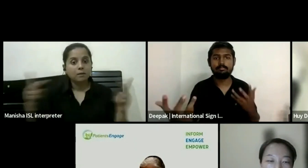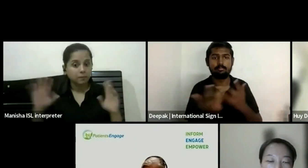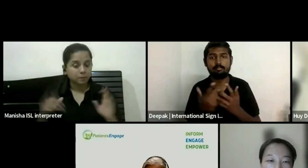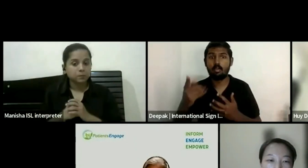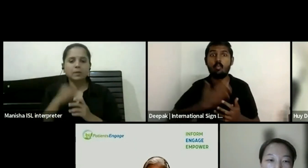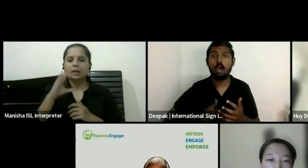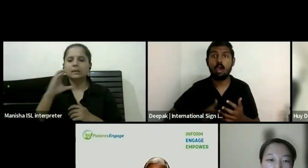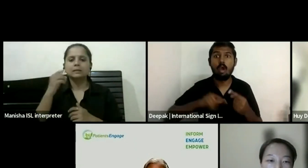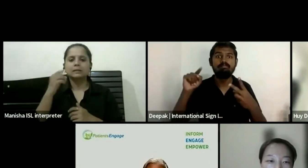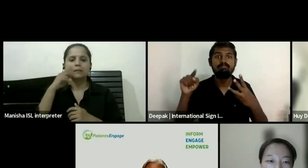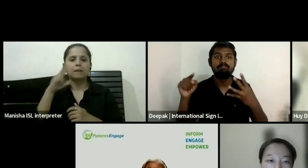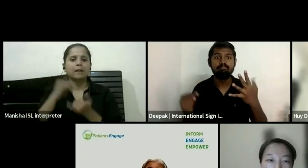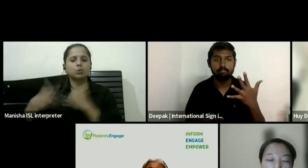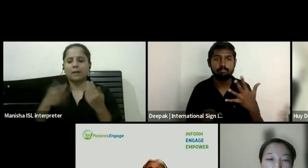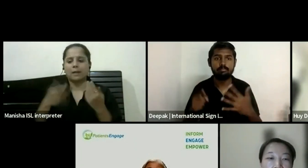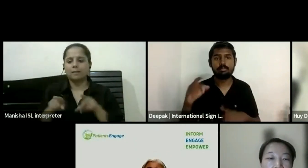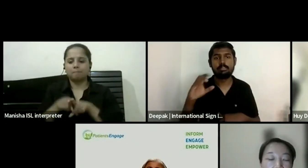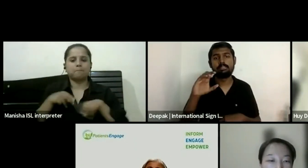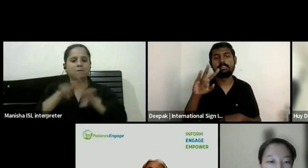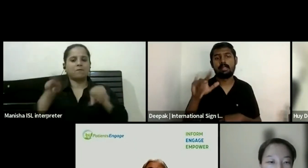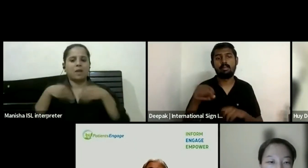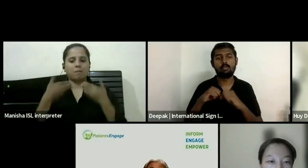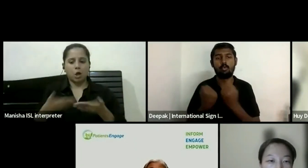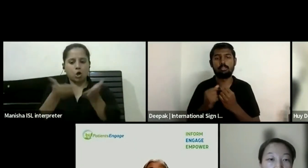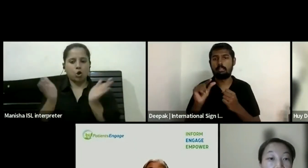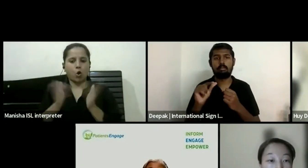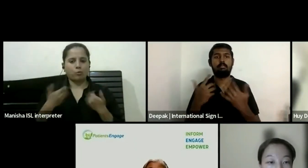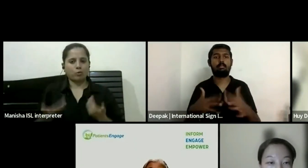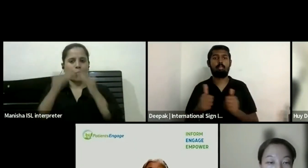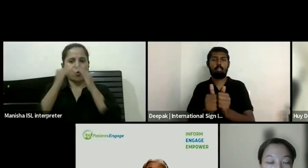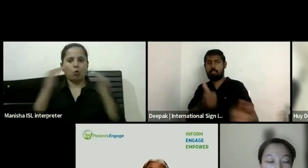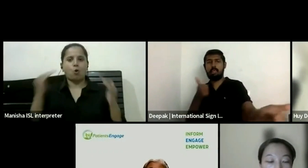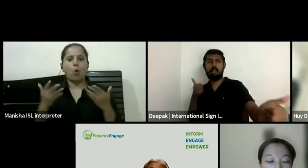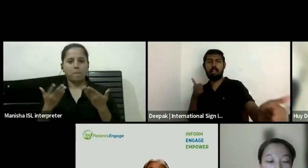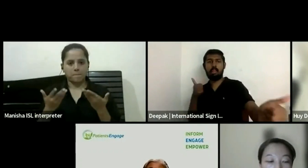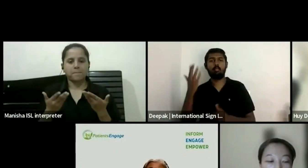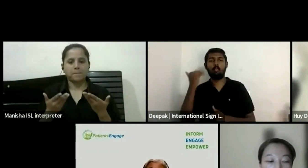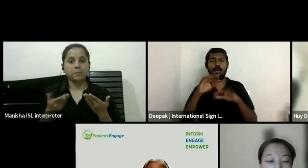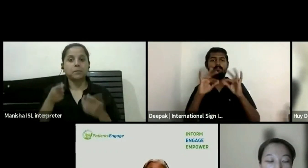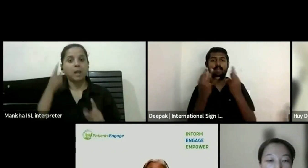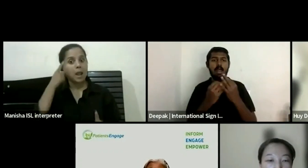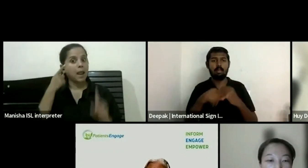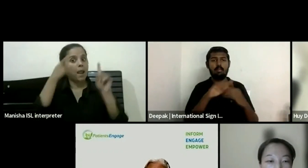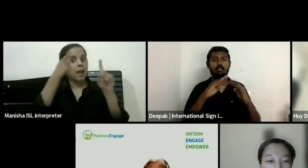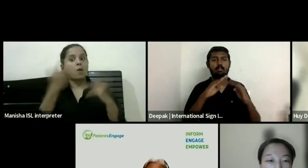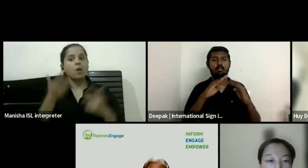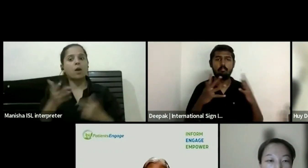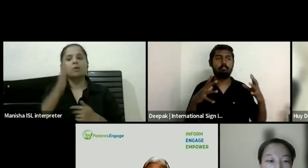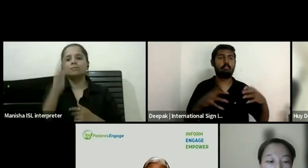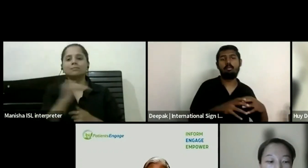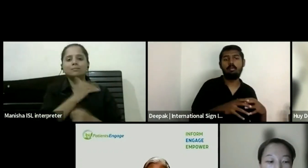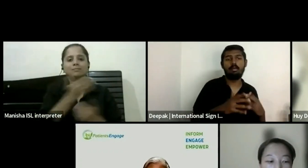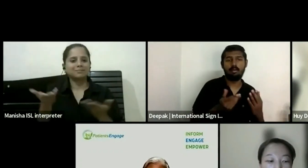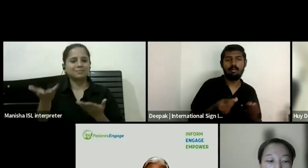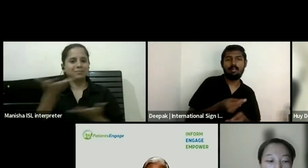society, the family, the home, the community. So therefore, the purpose of this webinar also is for us to, in IFRA,